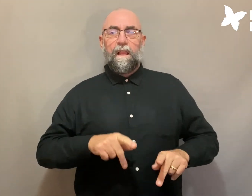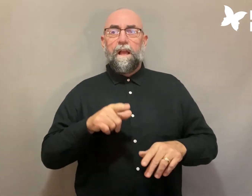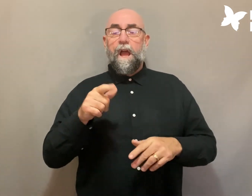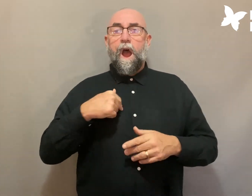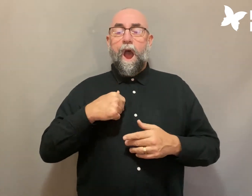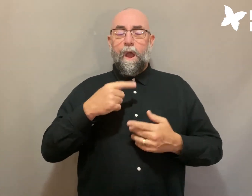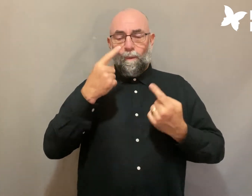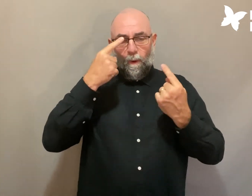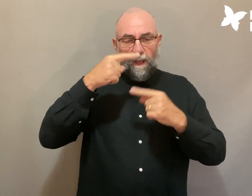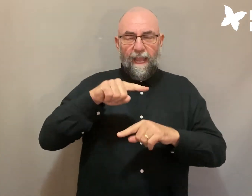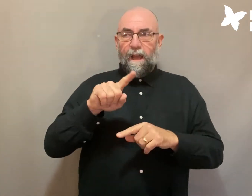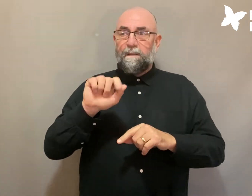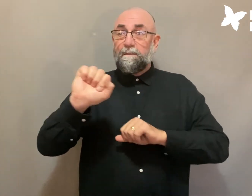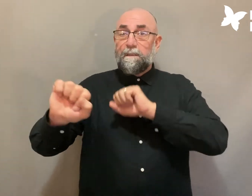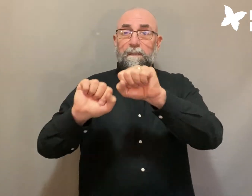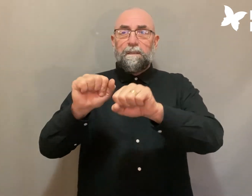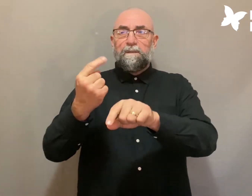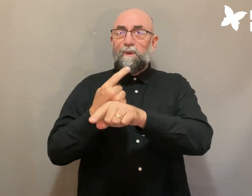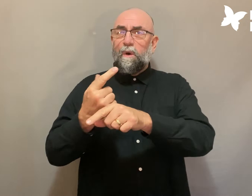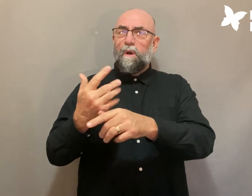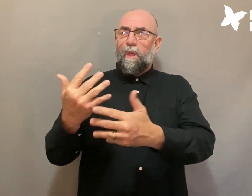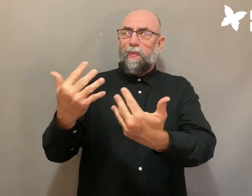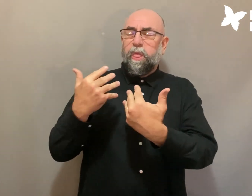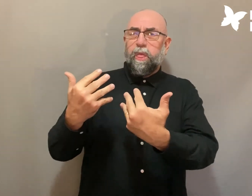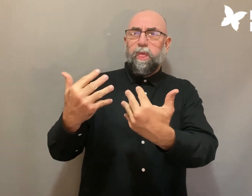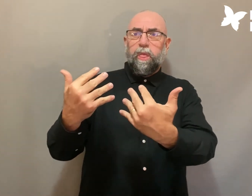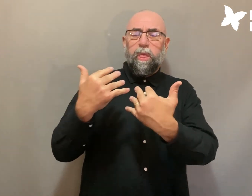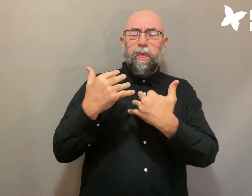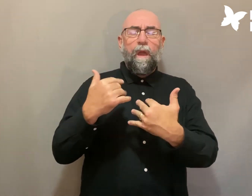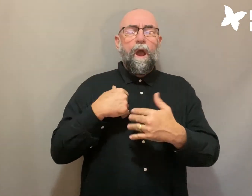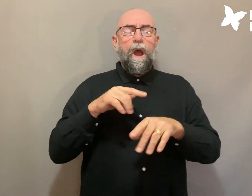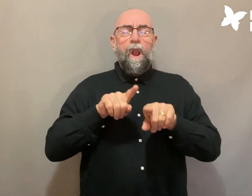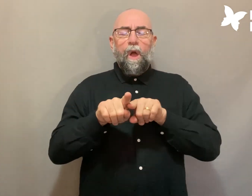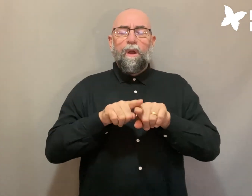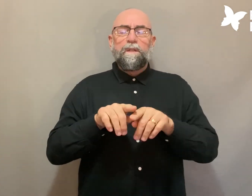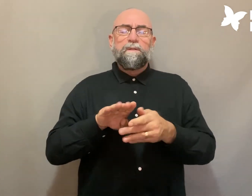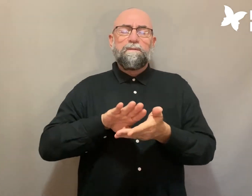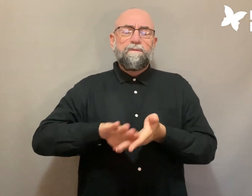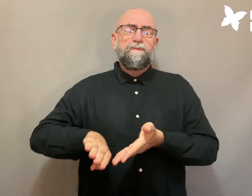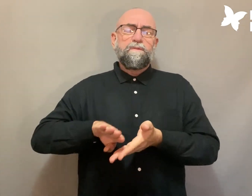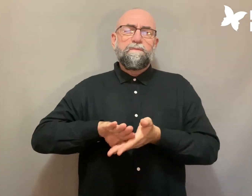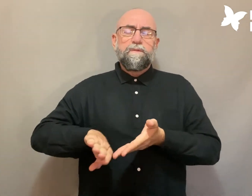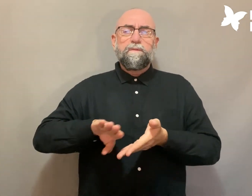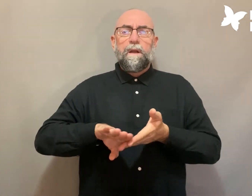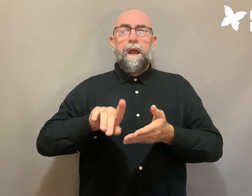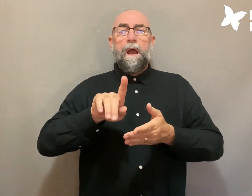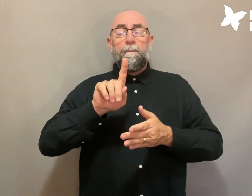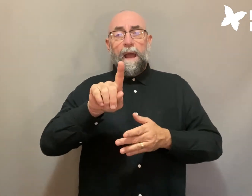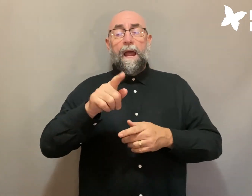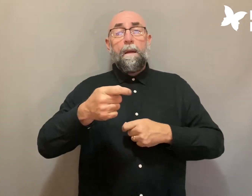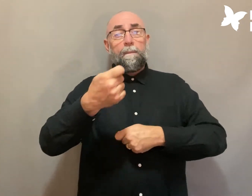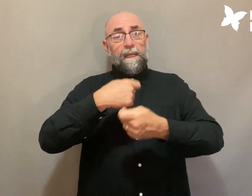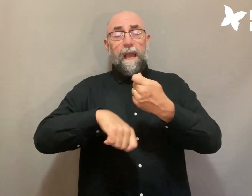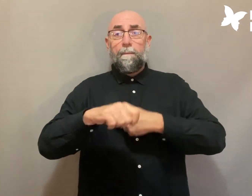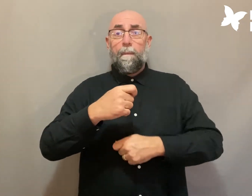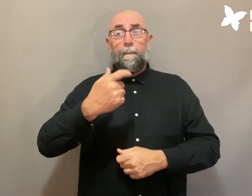voices and what people are saying to you. But it did become more personal with my weight,